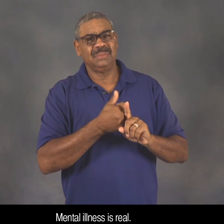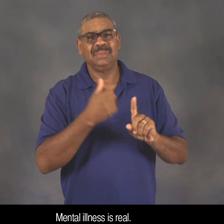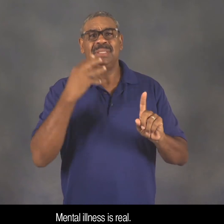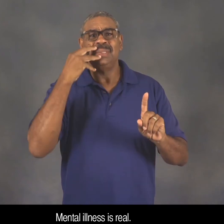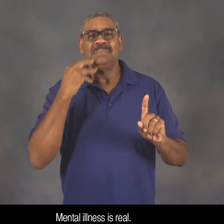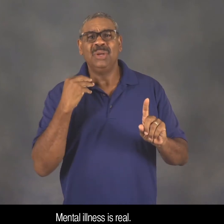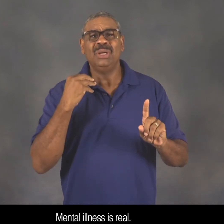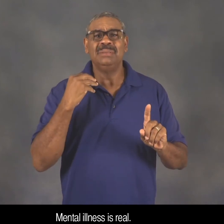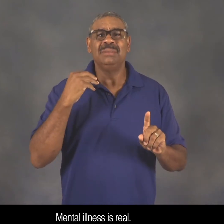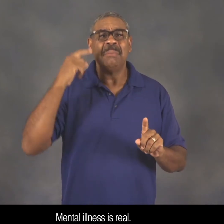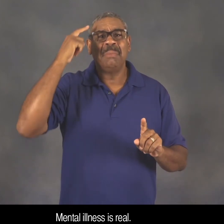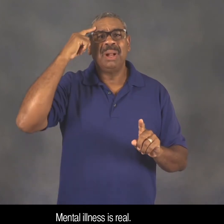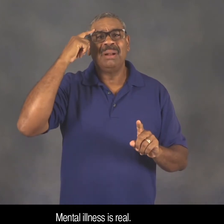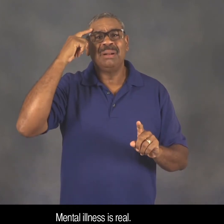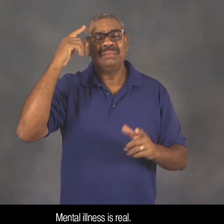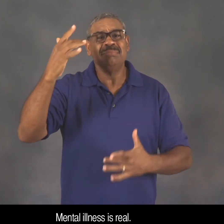Mental illness is real.